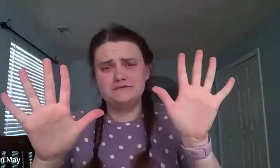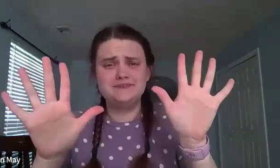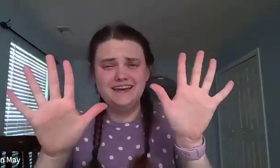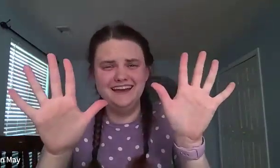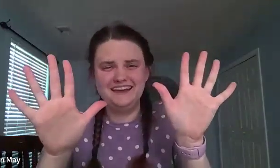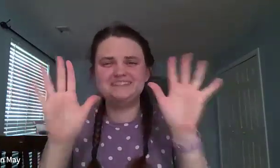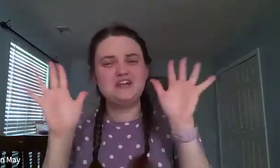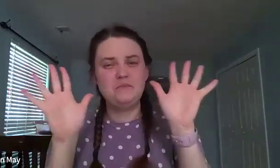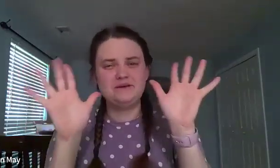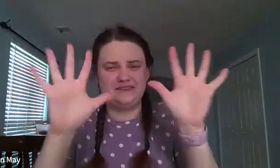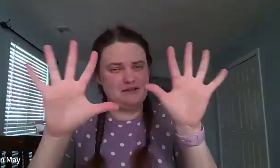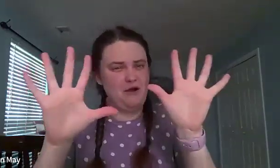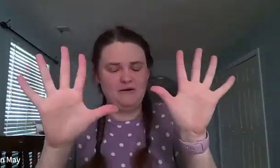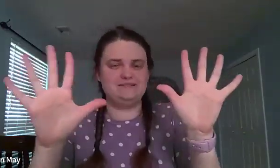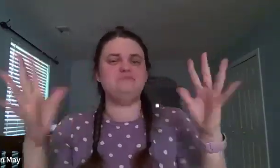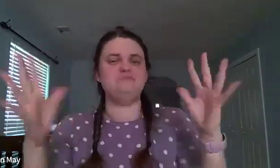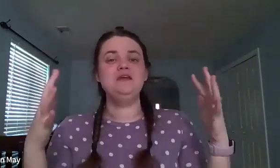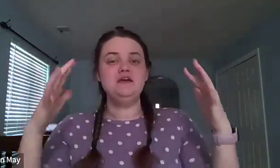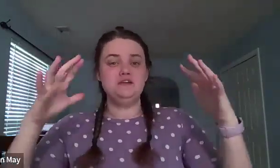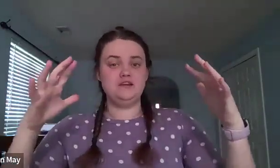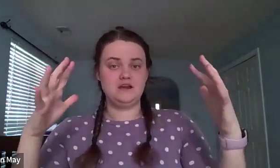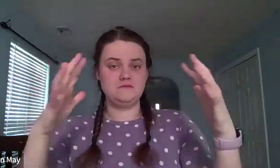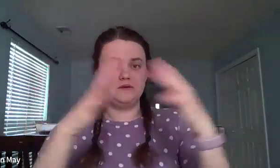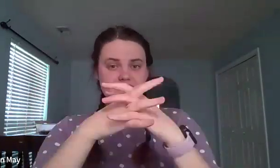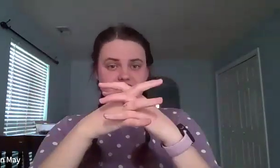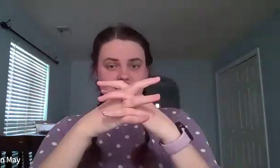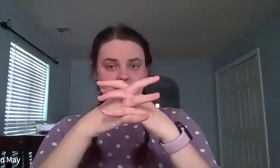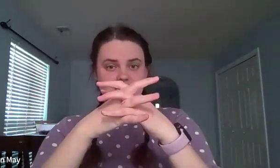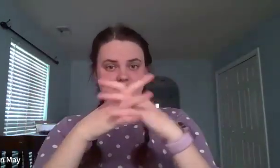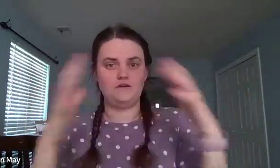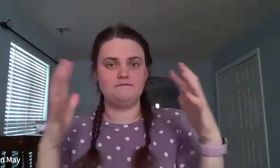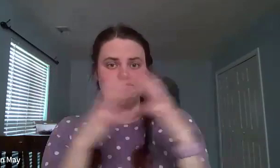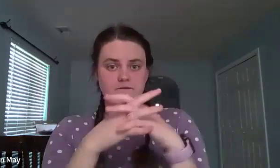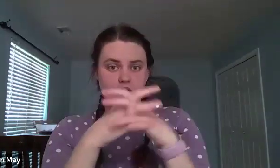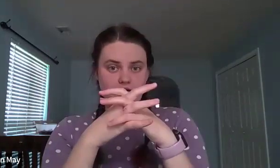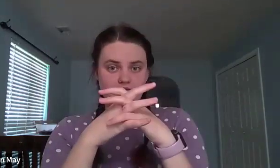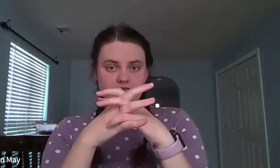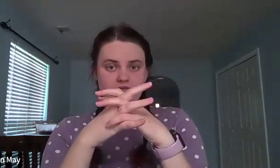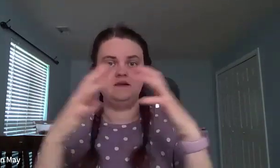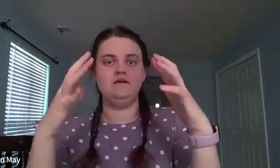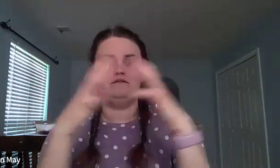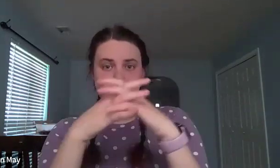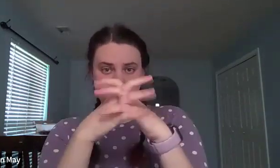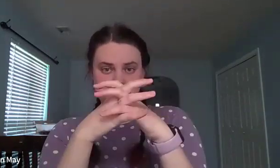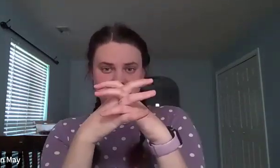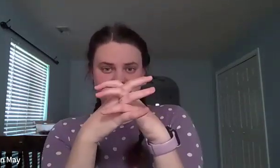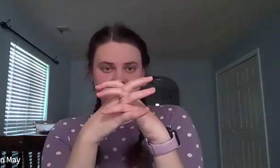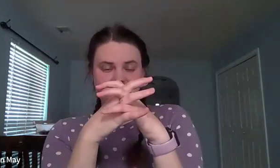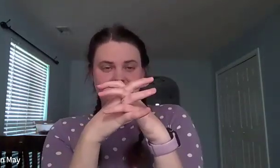fives. I said open, but they're always open. And you're going to have them come to the side and come together. Football. Football.